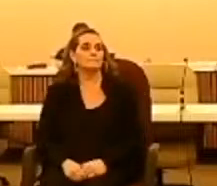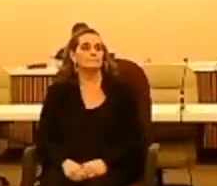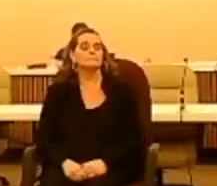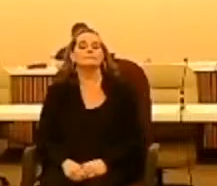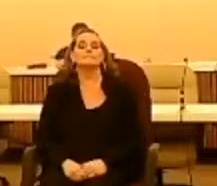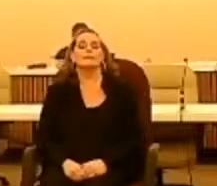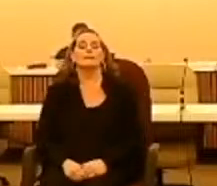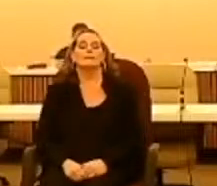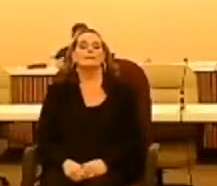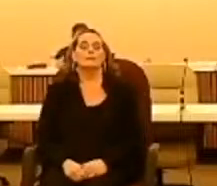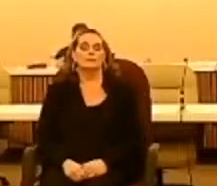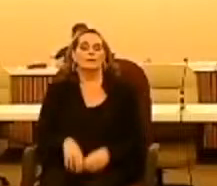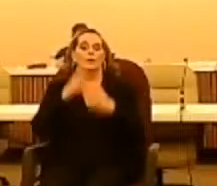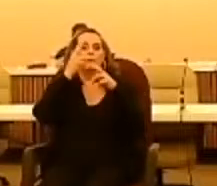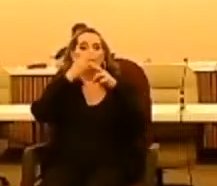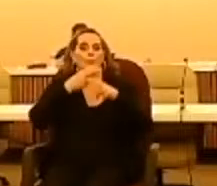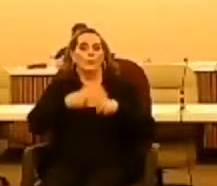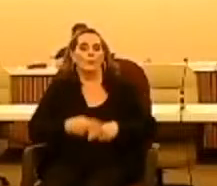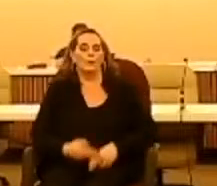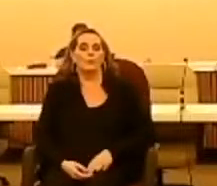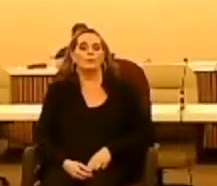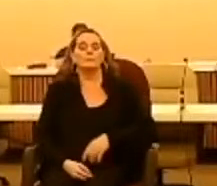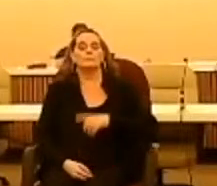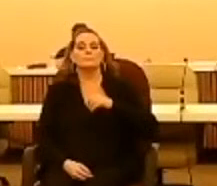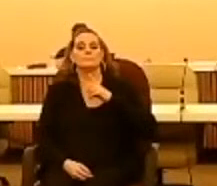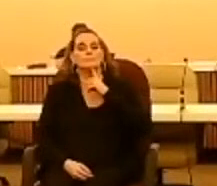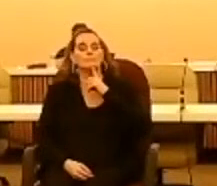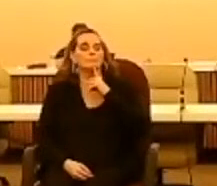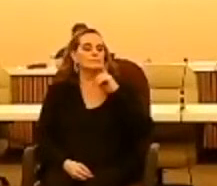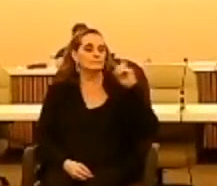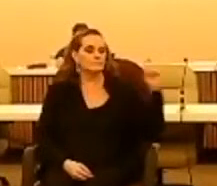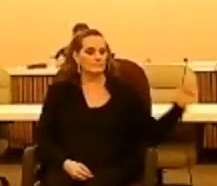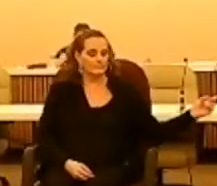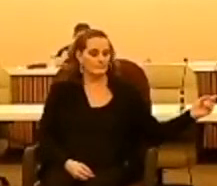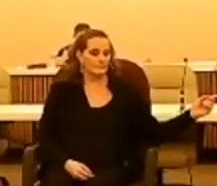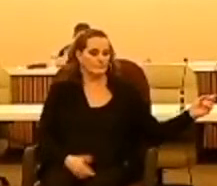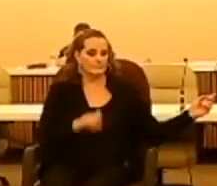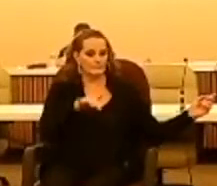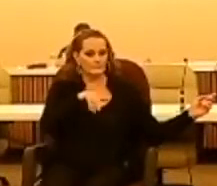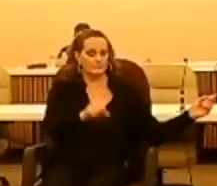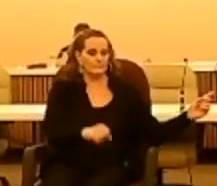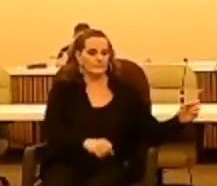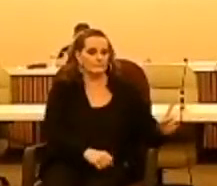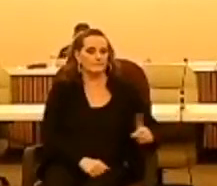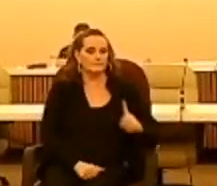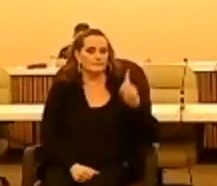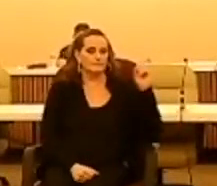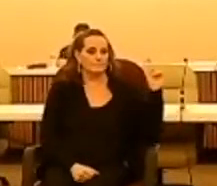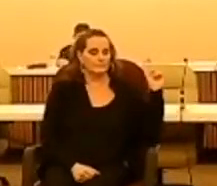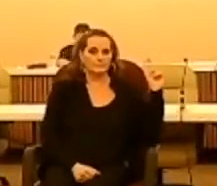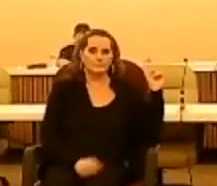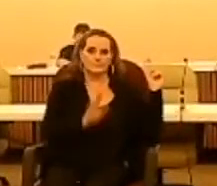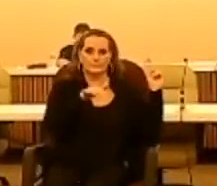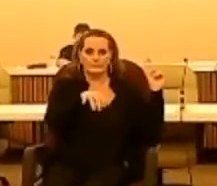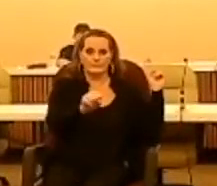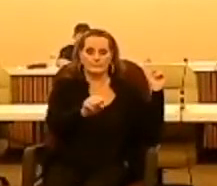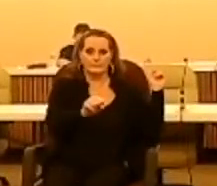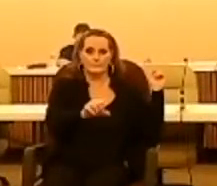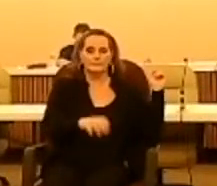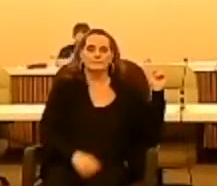Hearing nothing further, please call the roll. Councilmember Barley, Aye. Councilmember Stafford,